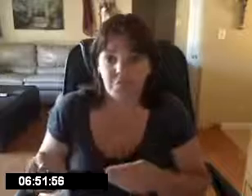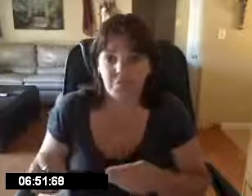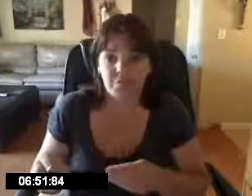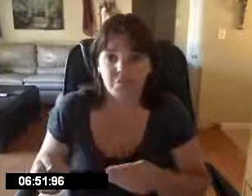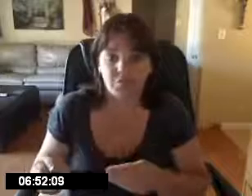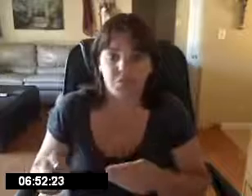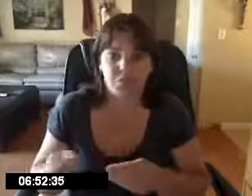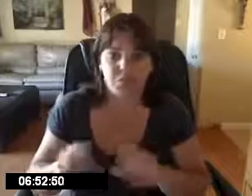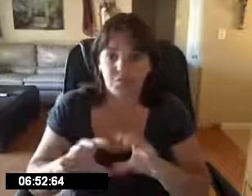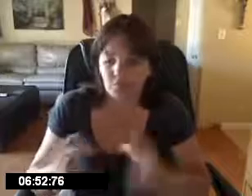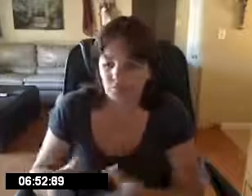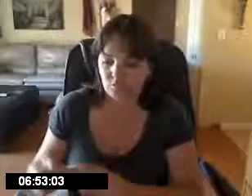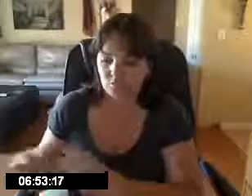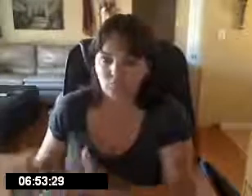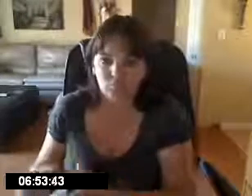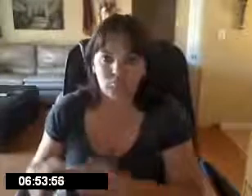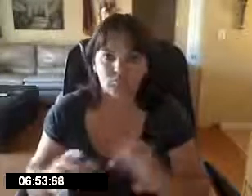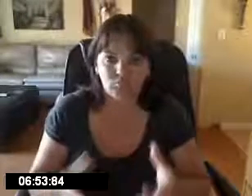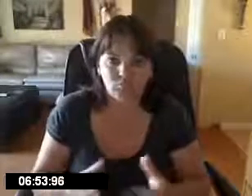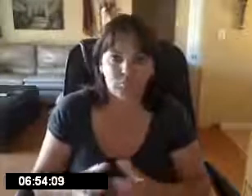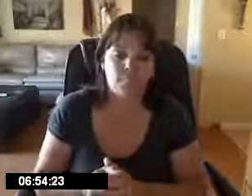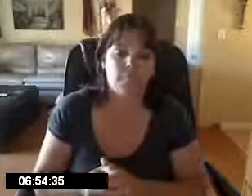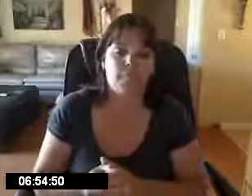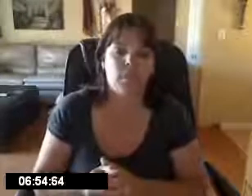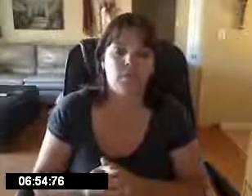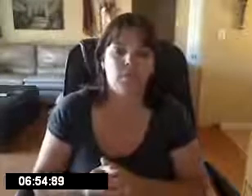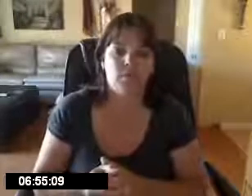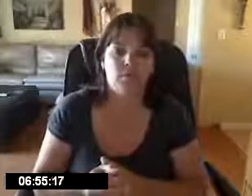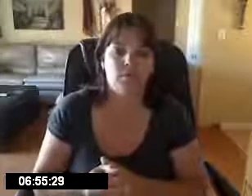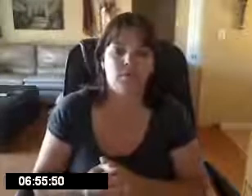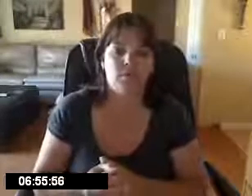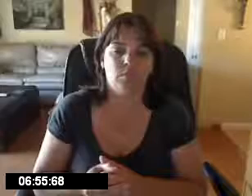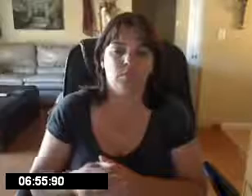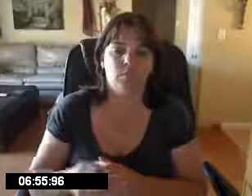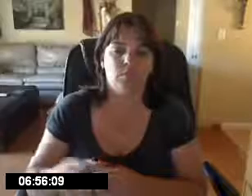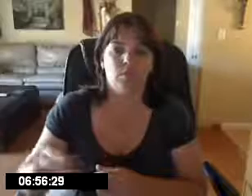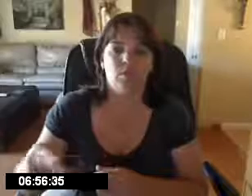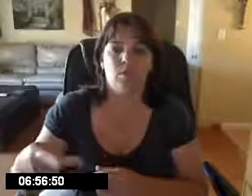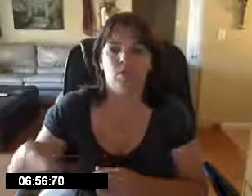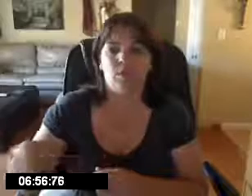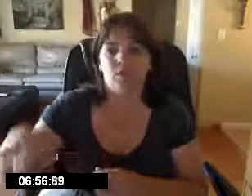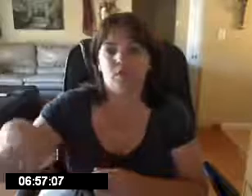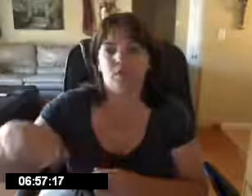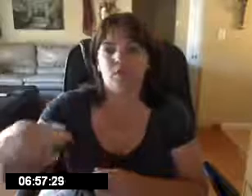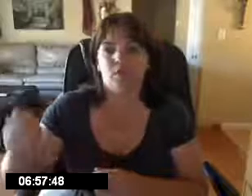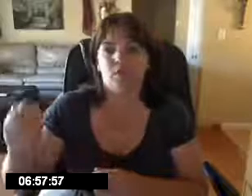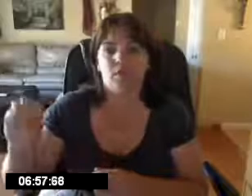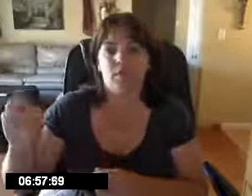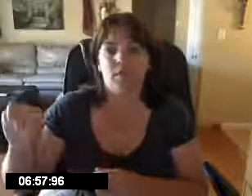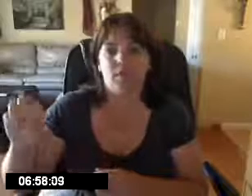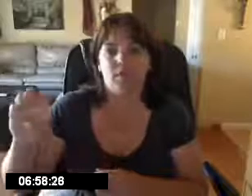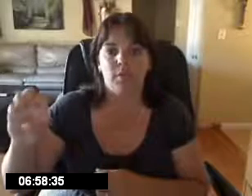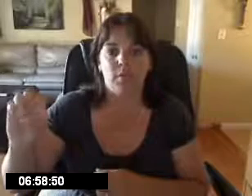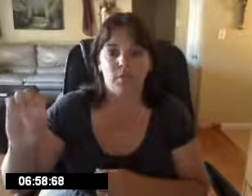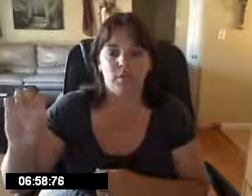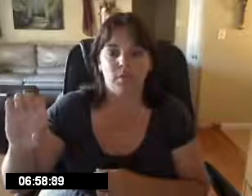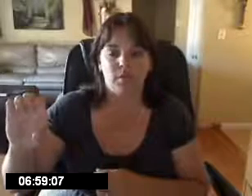categories: phonemic structure, morphological structure, etc. You'll have skills in expanding the volume of